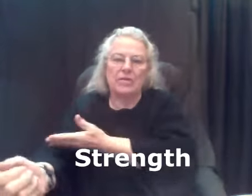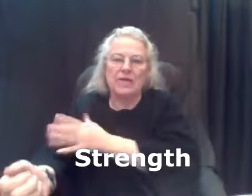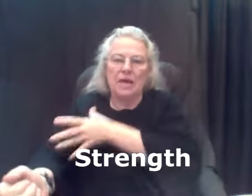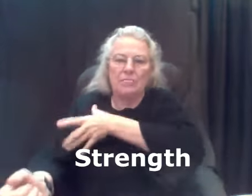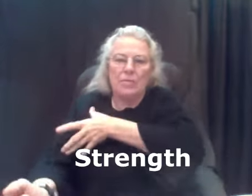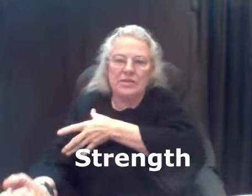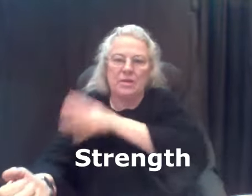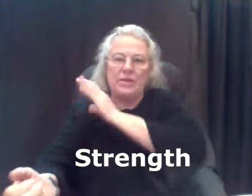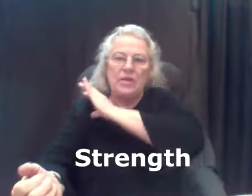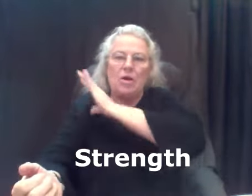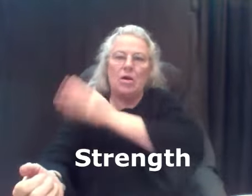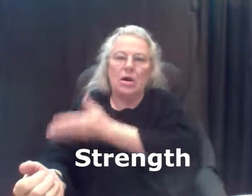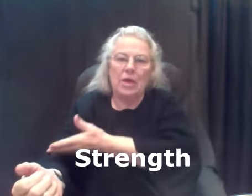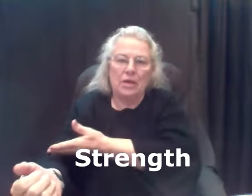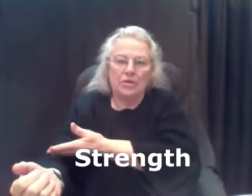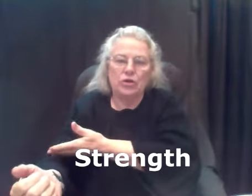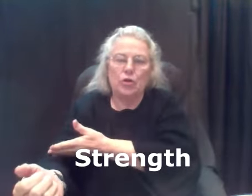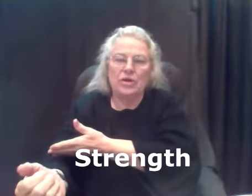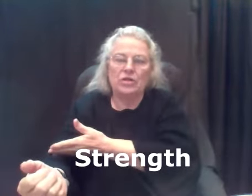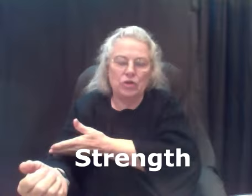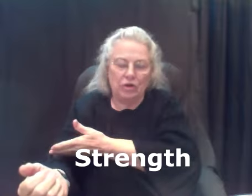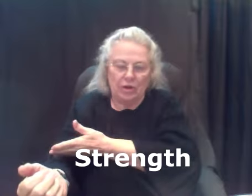that muscle in the arm that you're going to circle it.